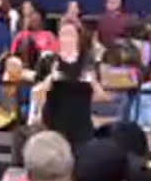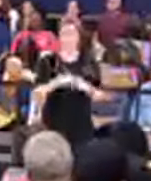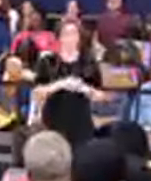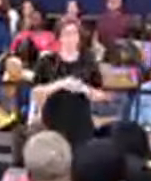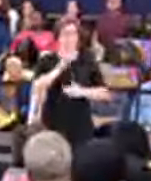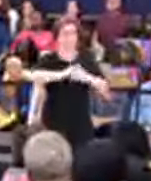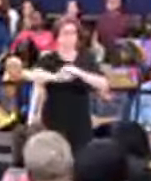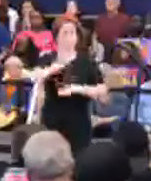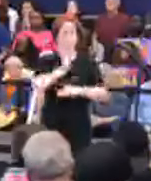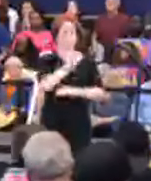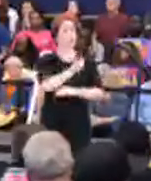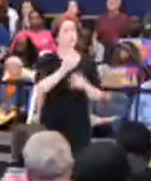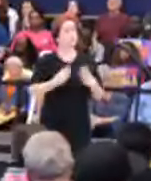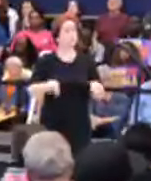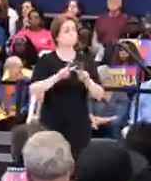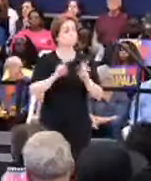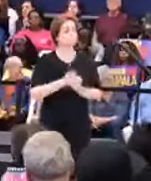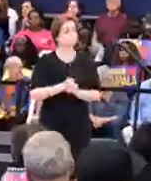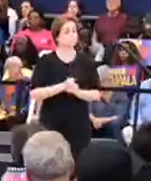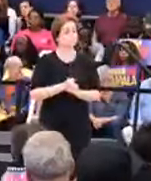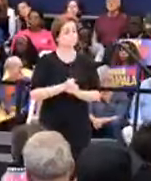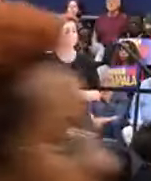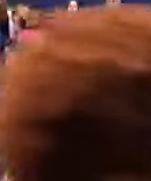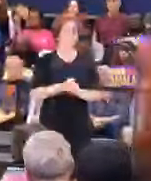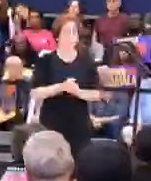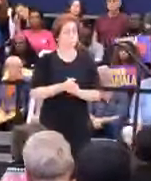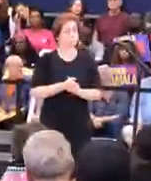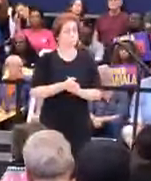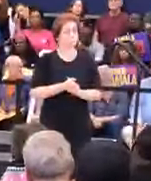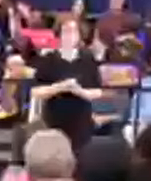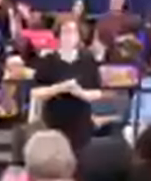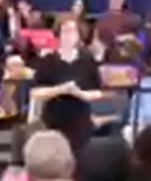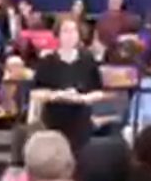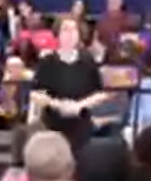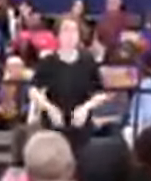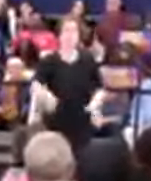Sold out our values, fanning the flames of